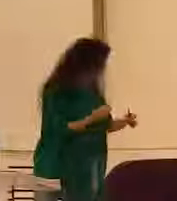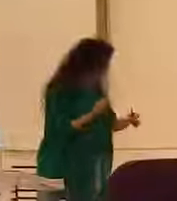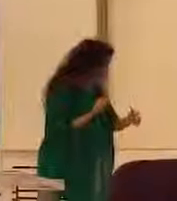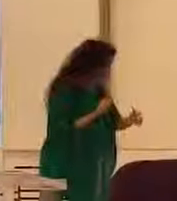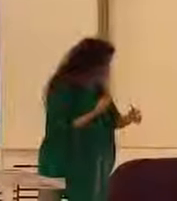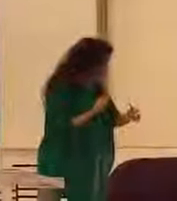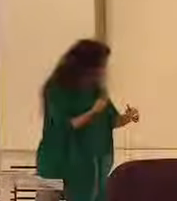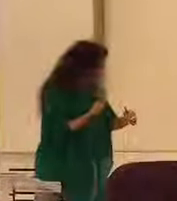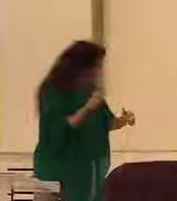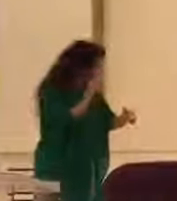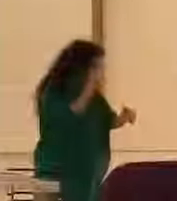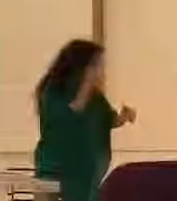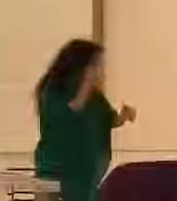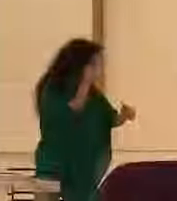This is like another plane.